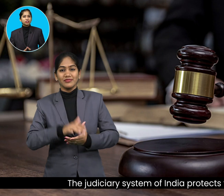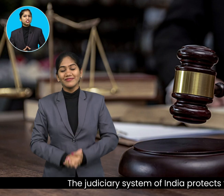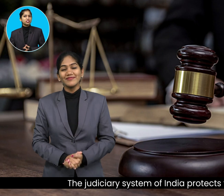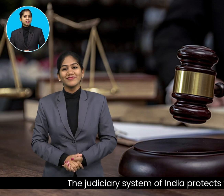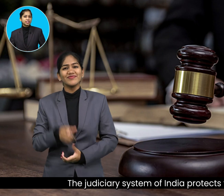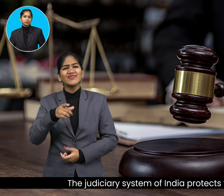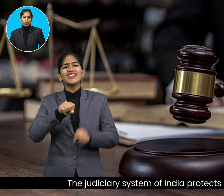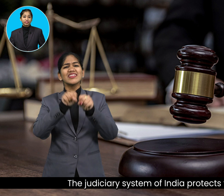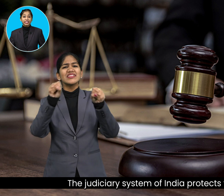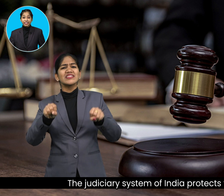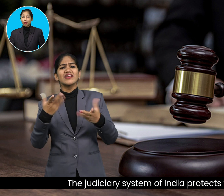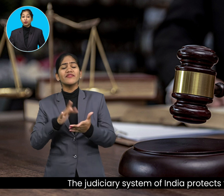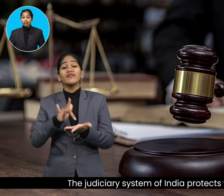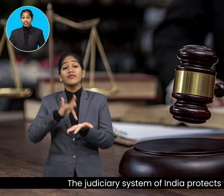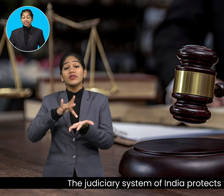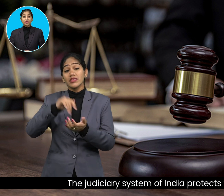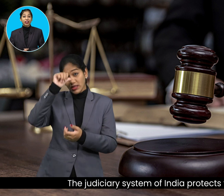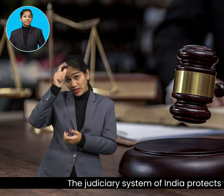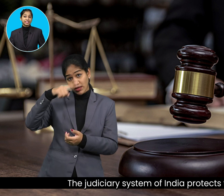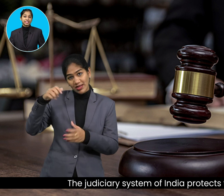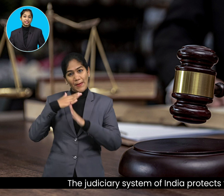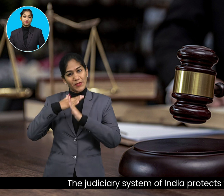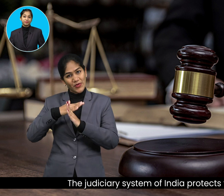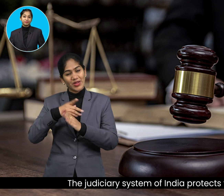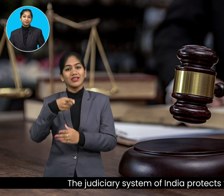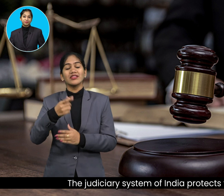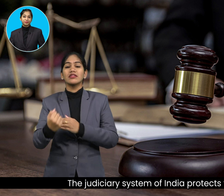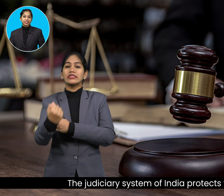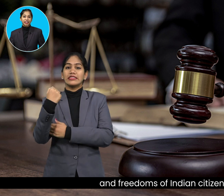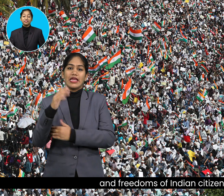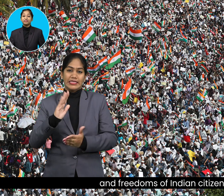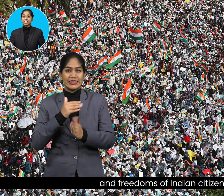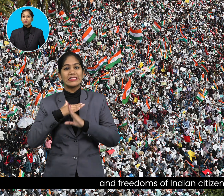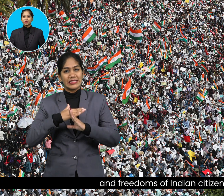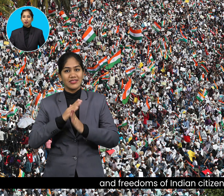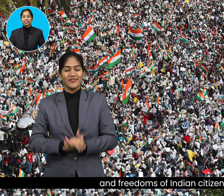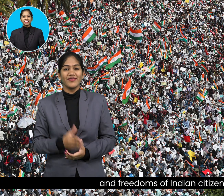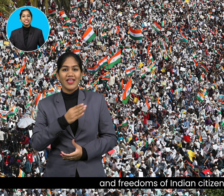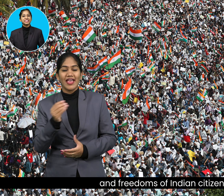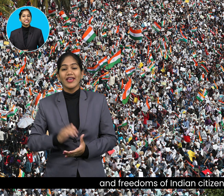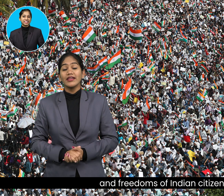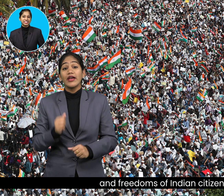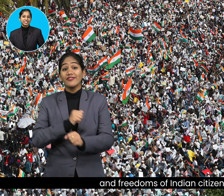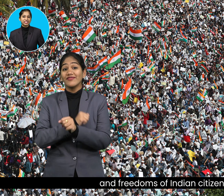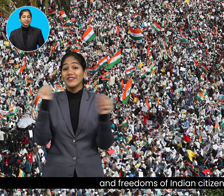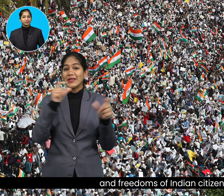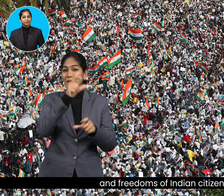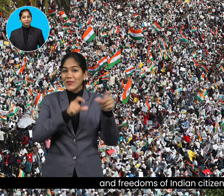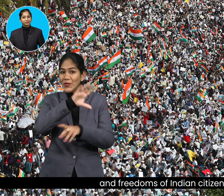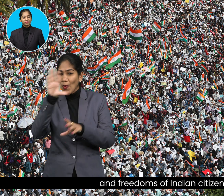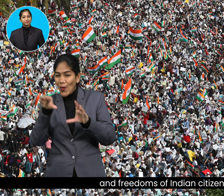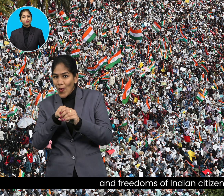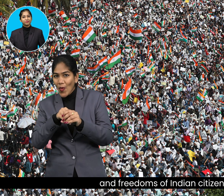The judiciary system of India protects the rights and freedoms of Indian citizens.